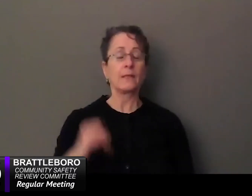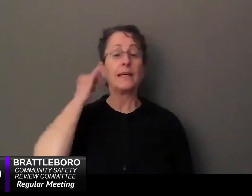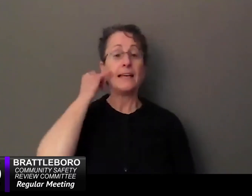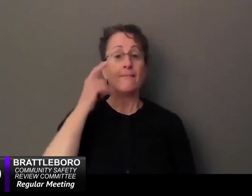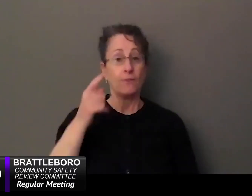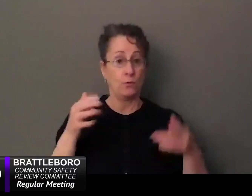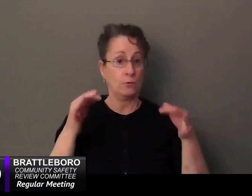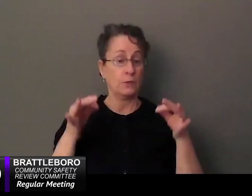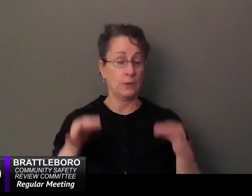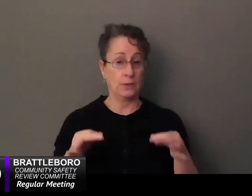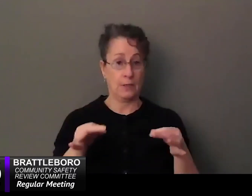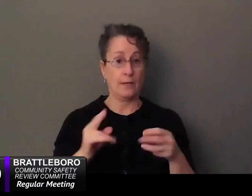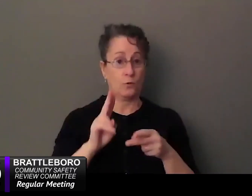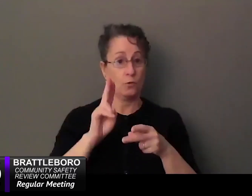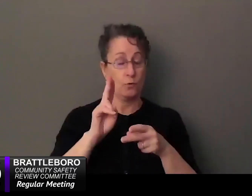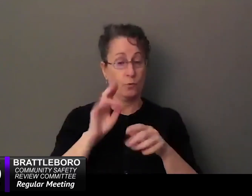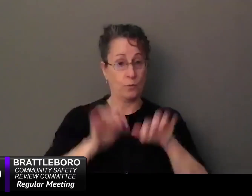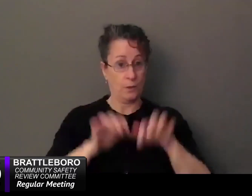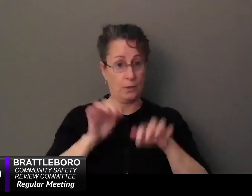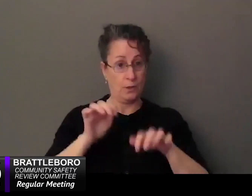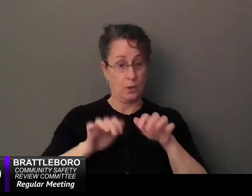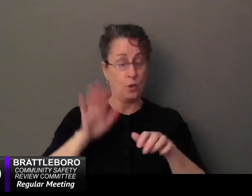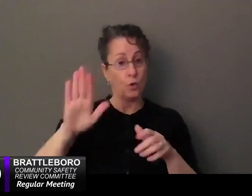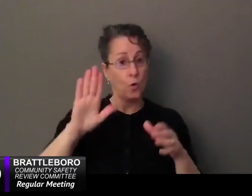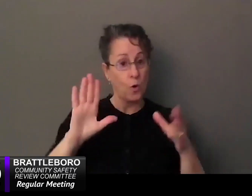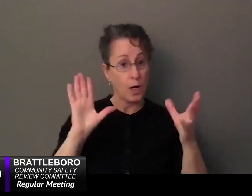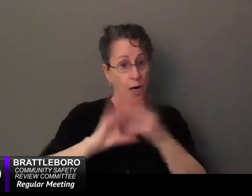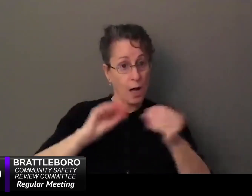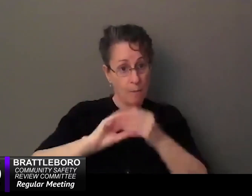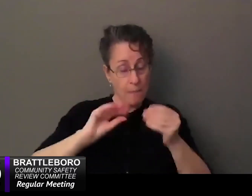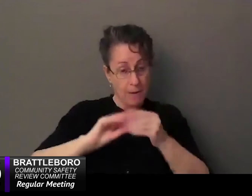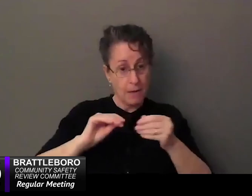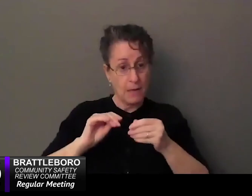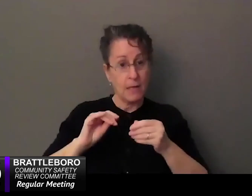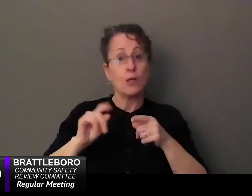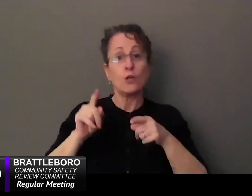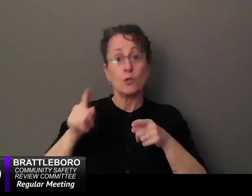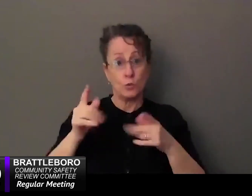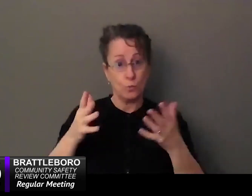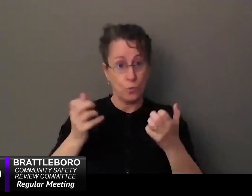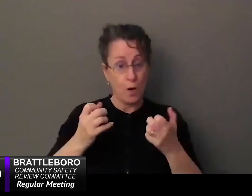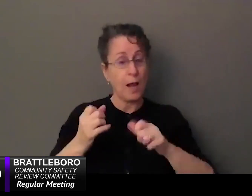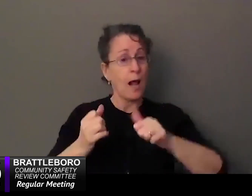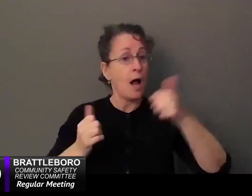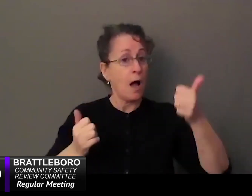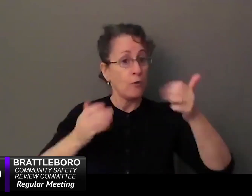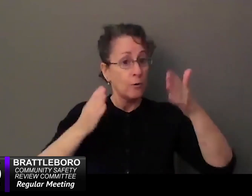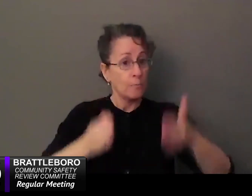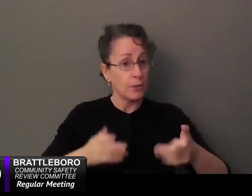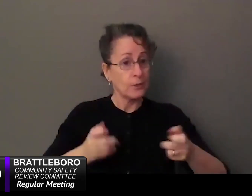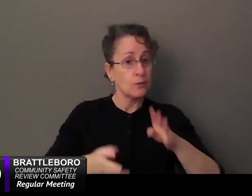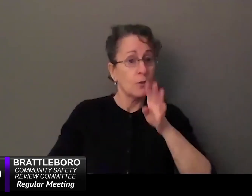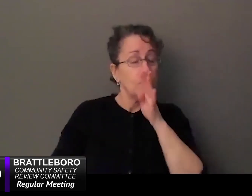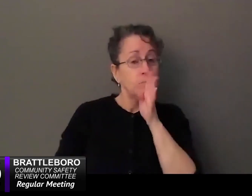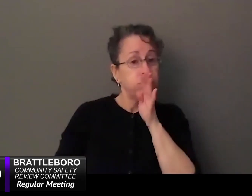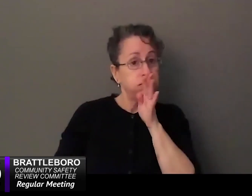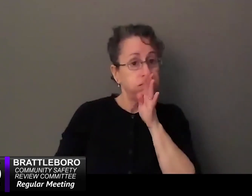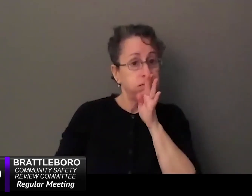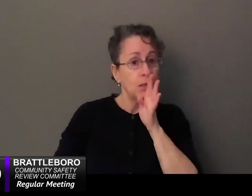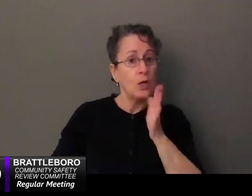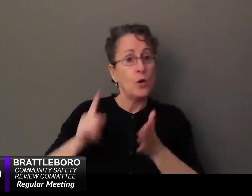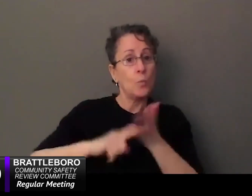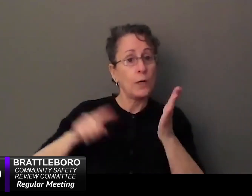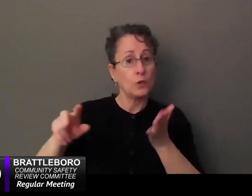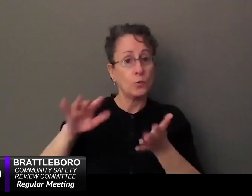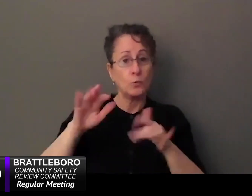like shared in the meeting, effectively, if you need somebody else to read or speak for the content, which I'm totally